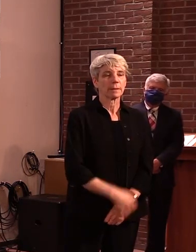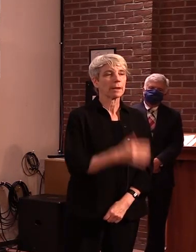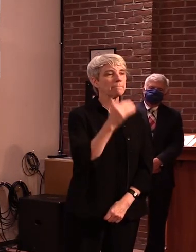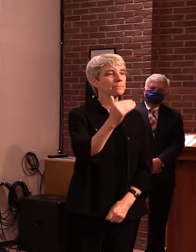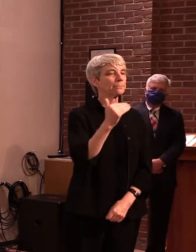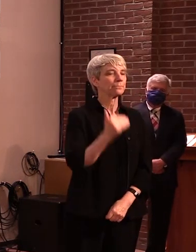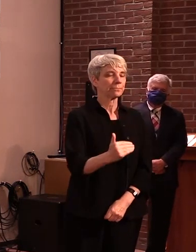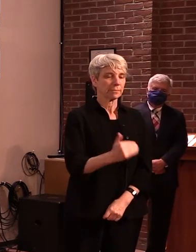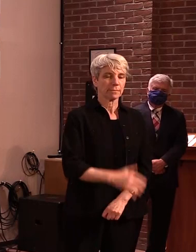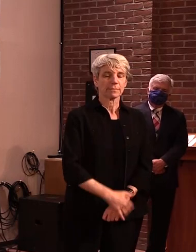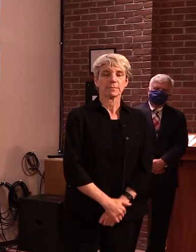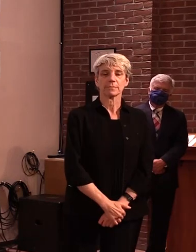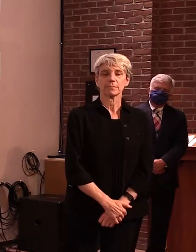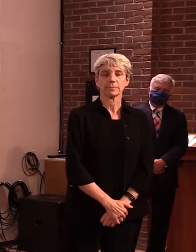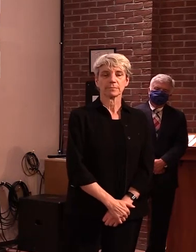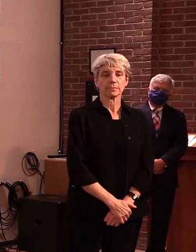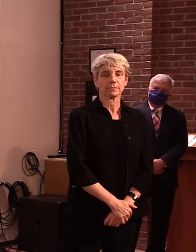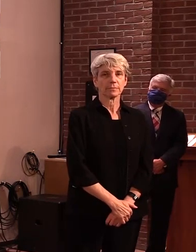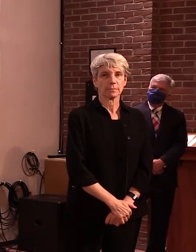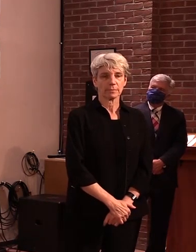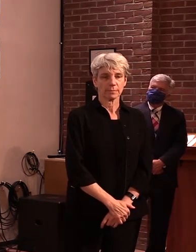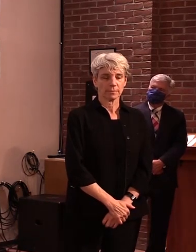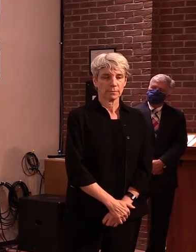Sean Cunningham, the Chester Telegraph.